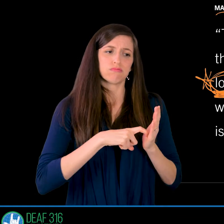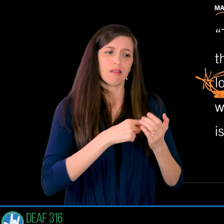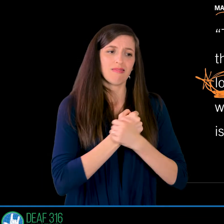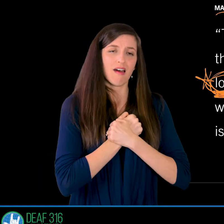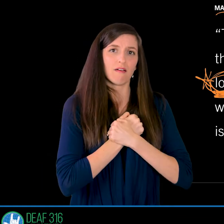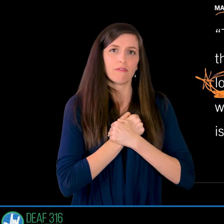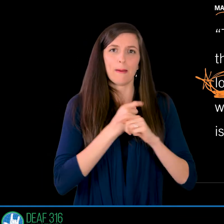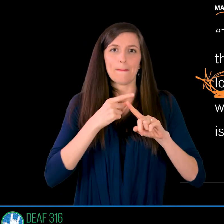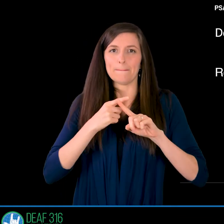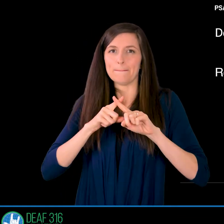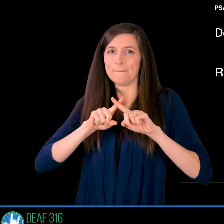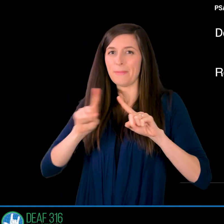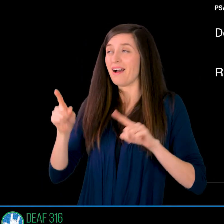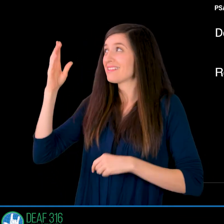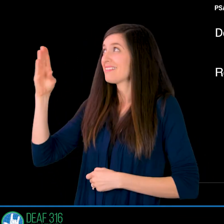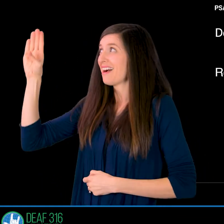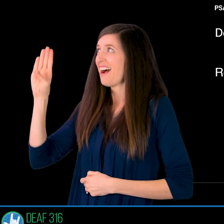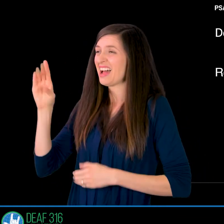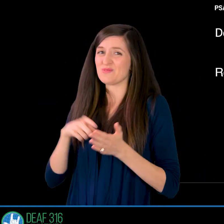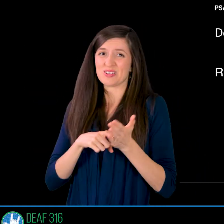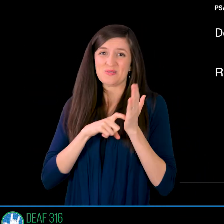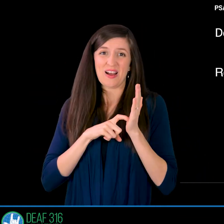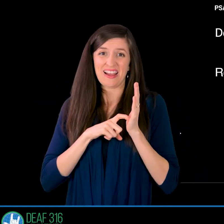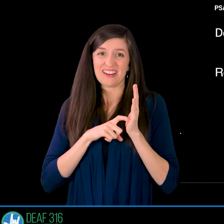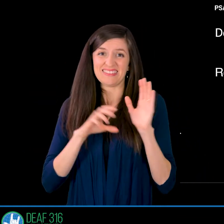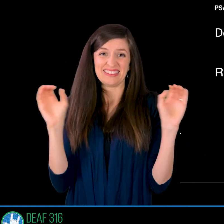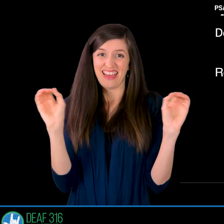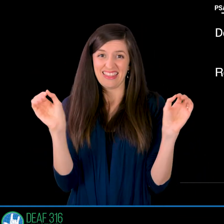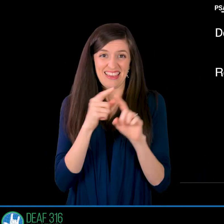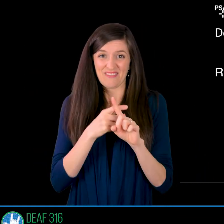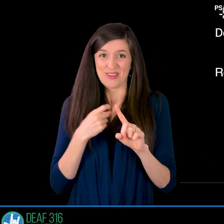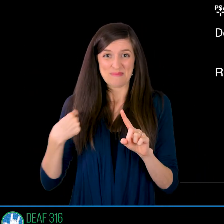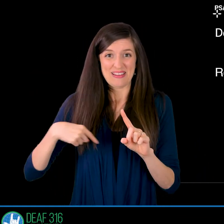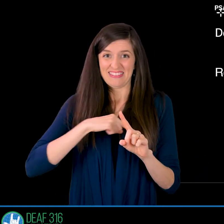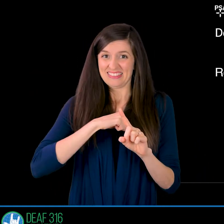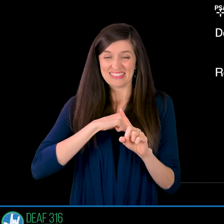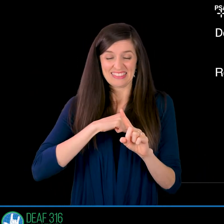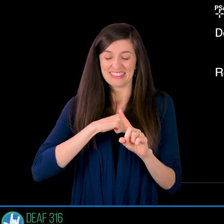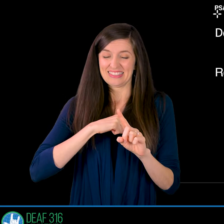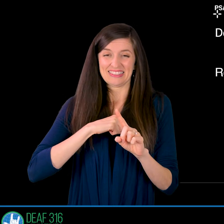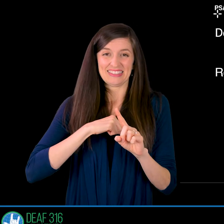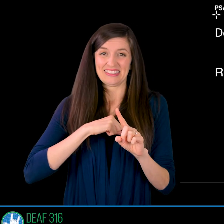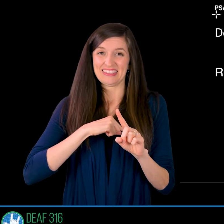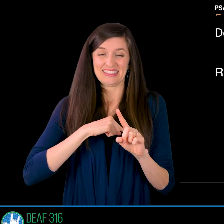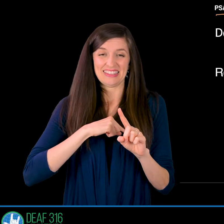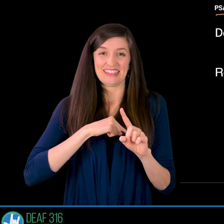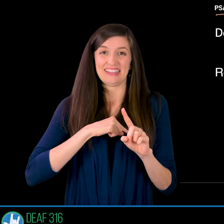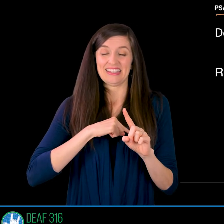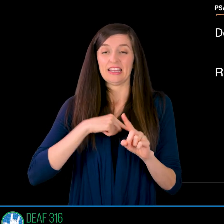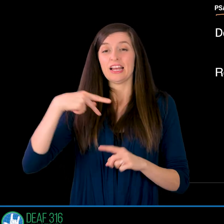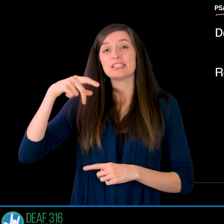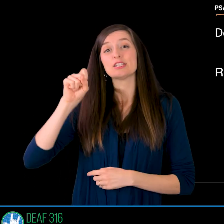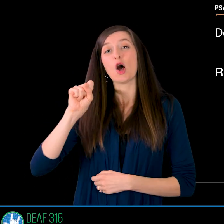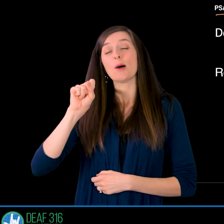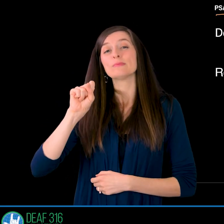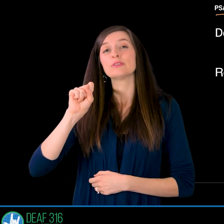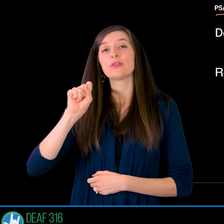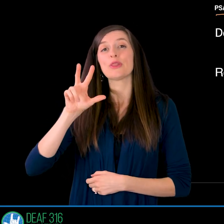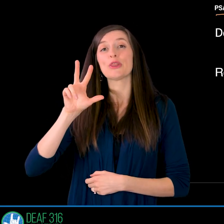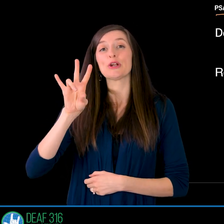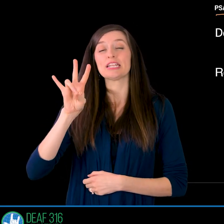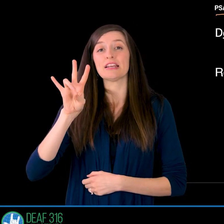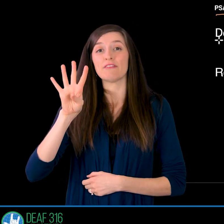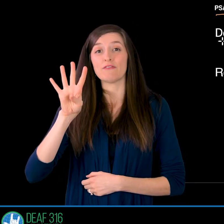no needs. Love to God means Psalm